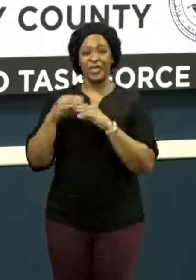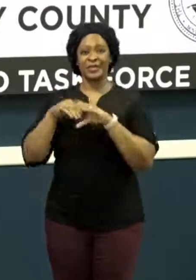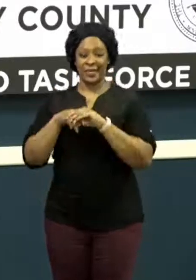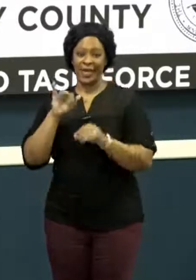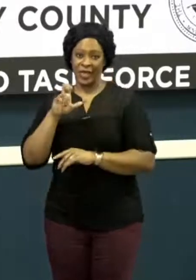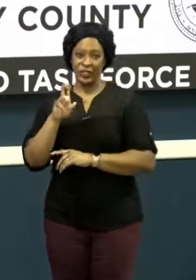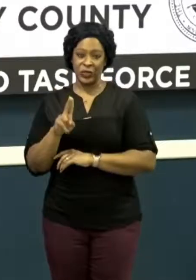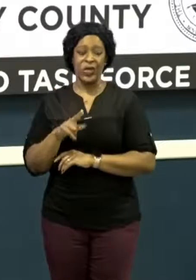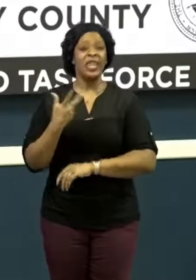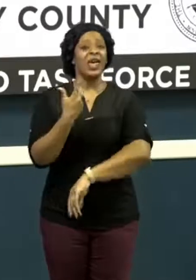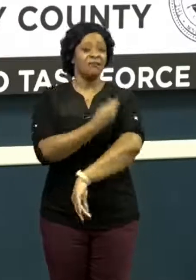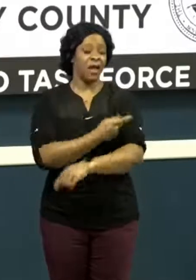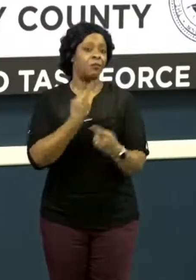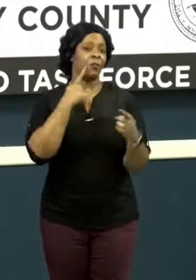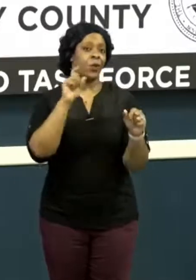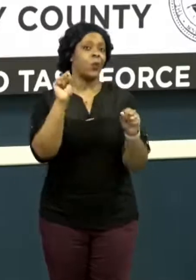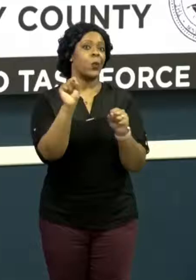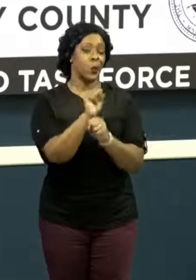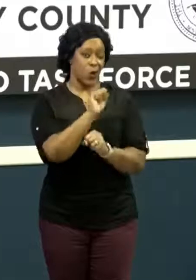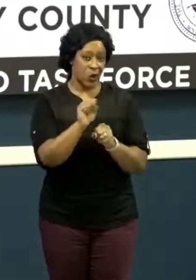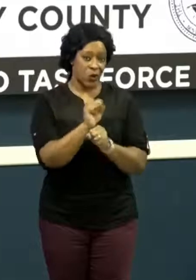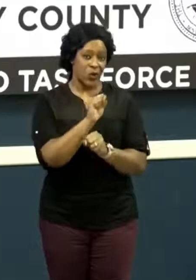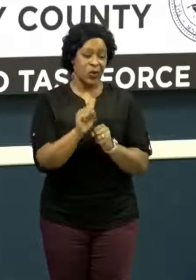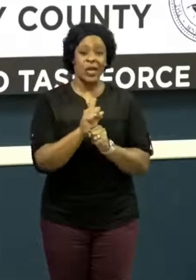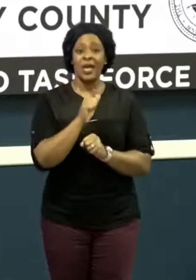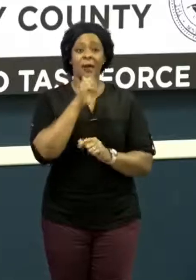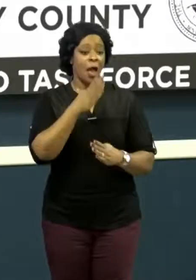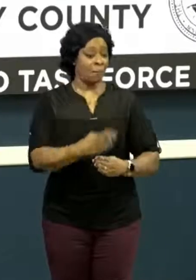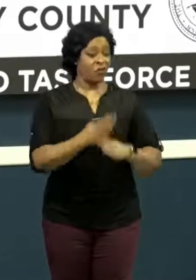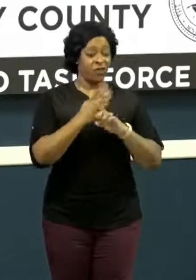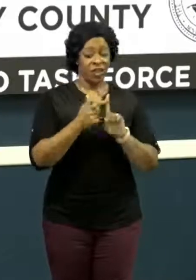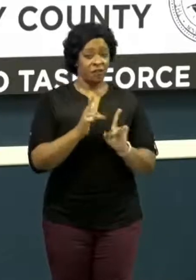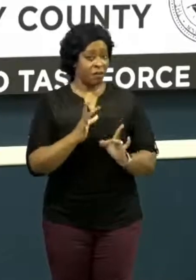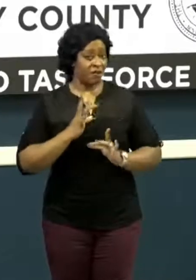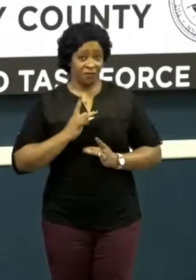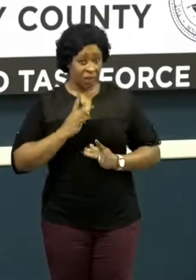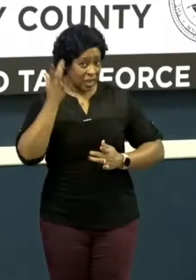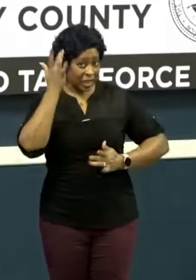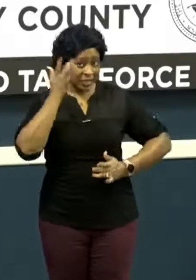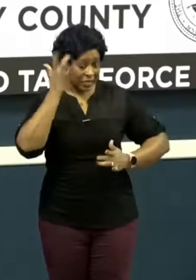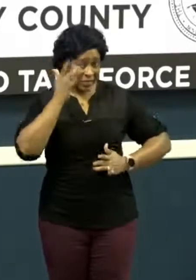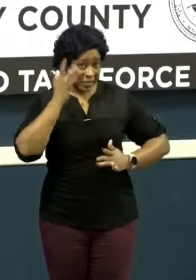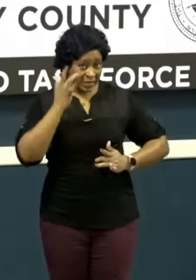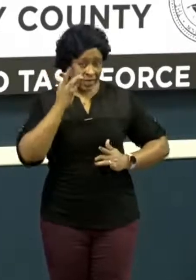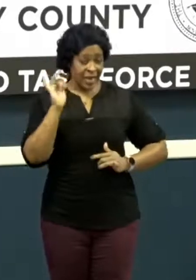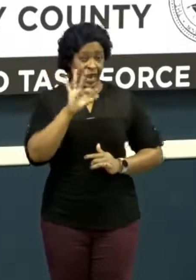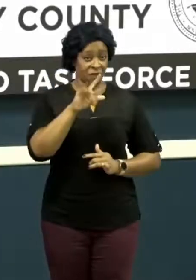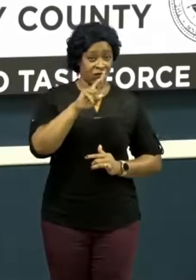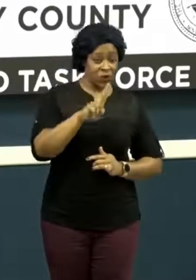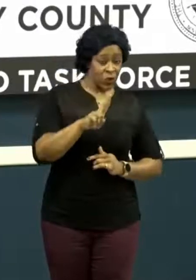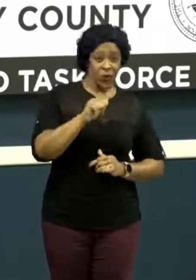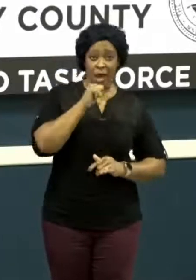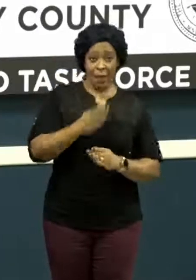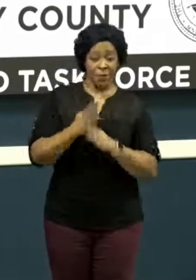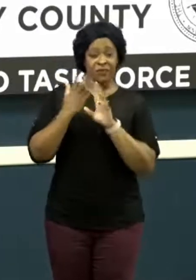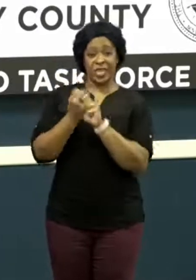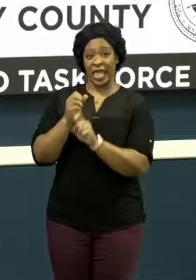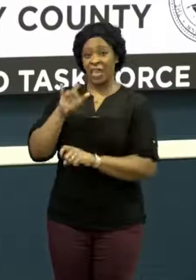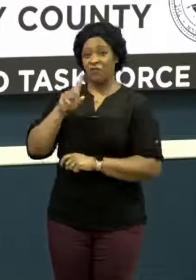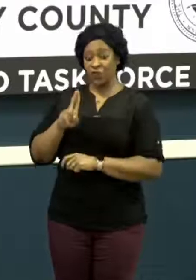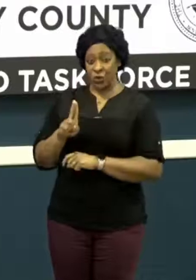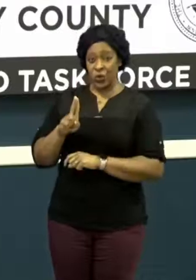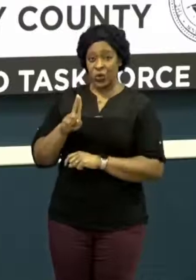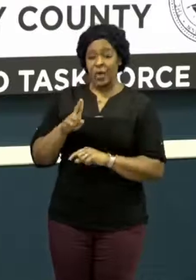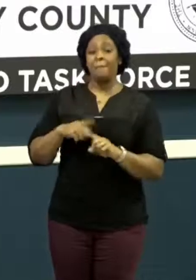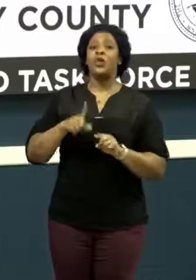the vaccinations work from preventing, and they may not prevent you from getting the disease, just like the flu vaccine doesn't prevent you from getting the flu,